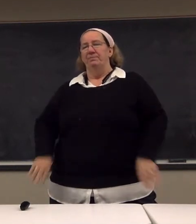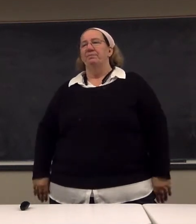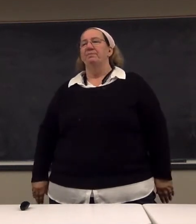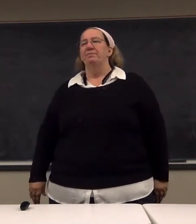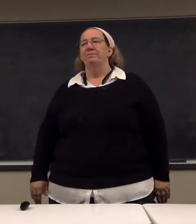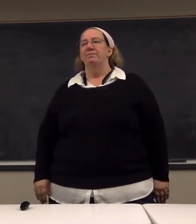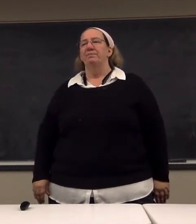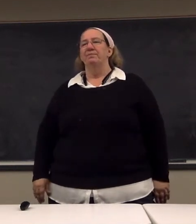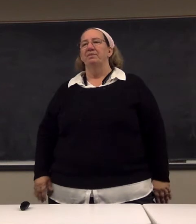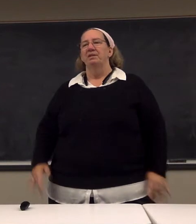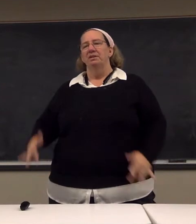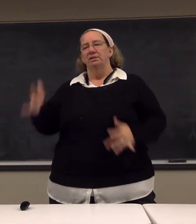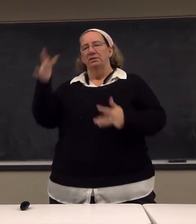Sick for a long time.